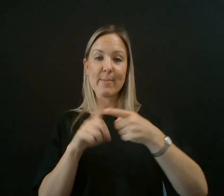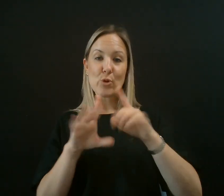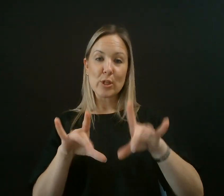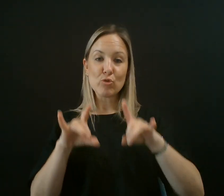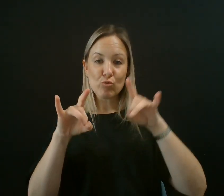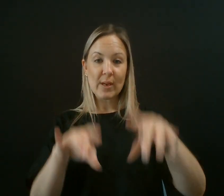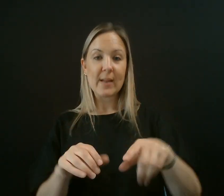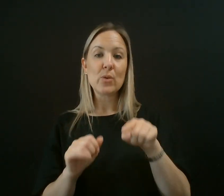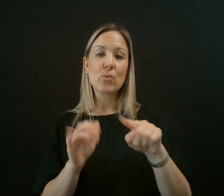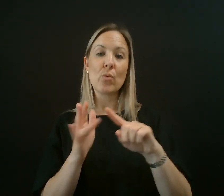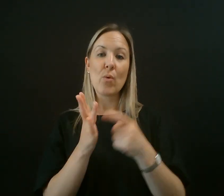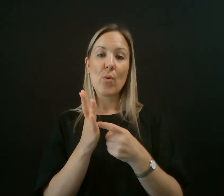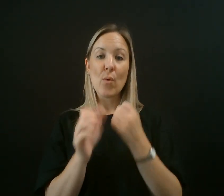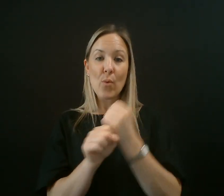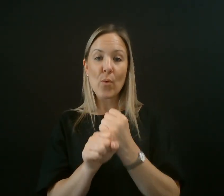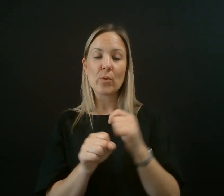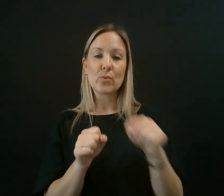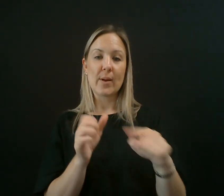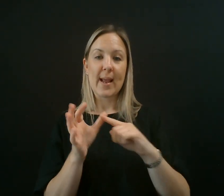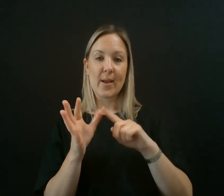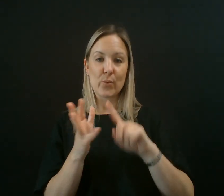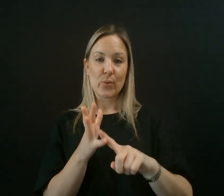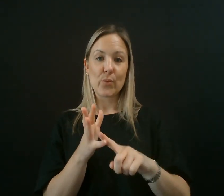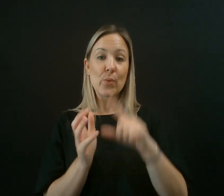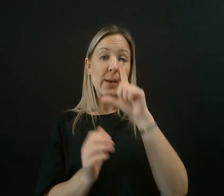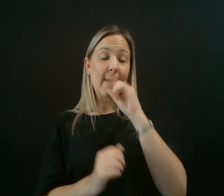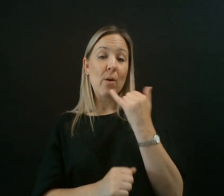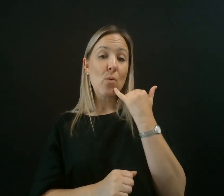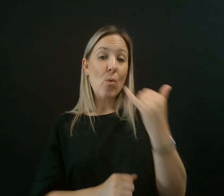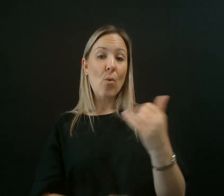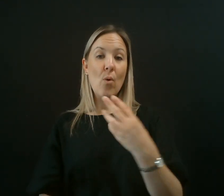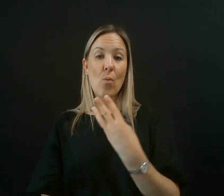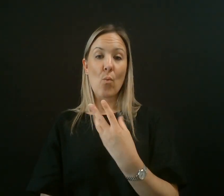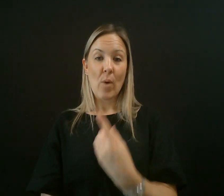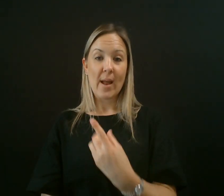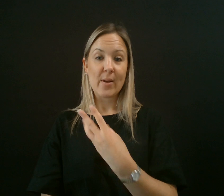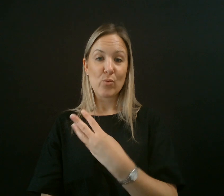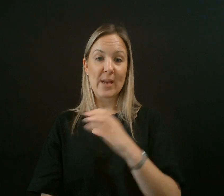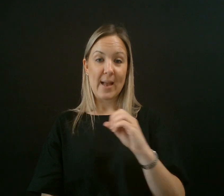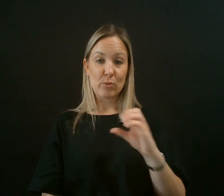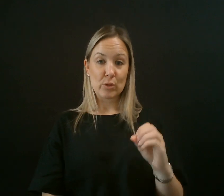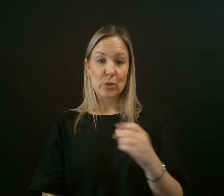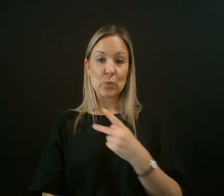www.ableaustralia.org.au. You can call us on 1300 225